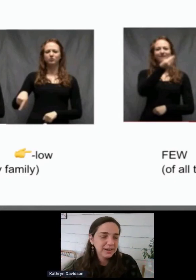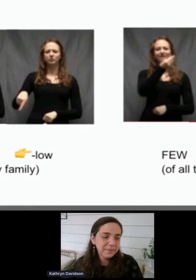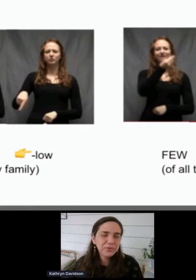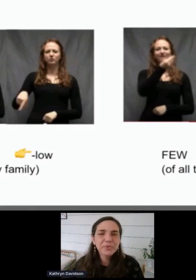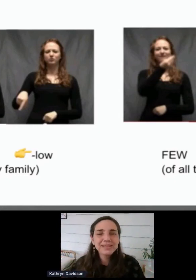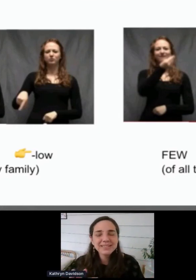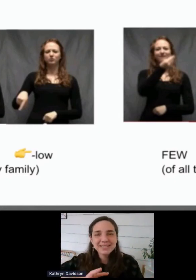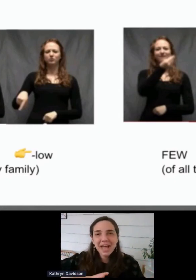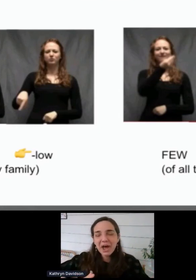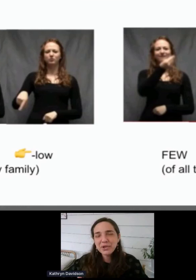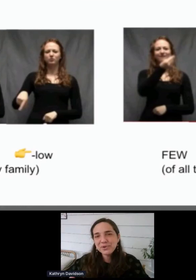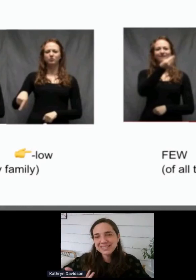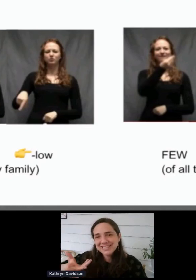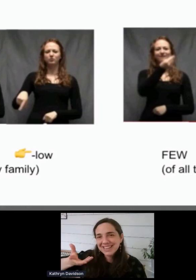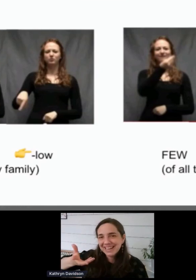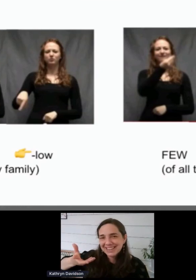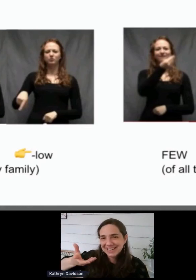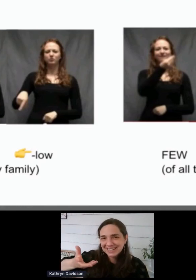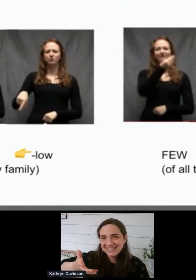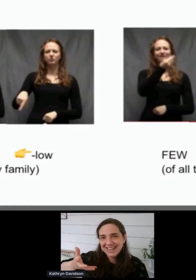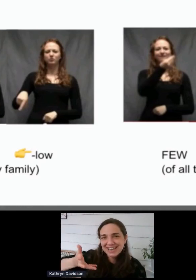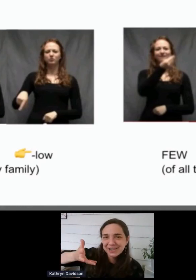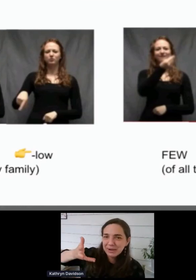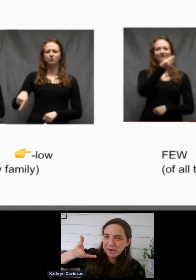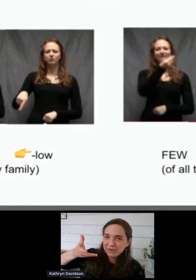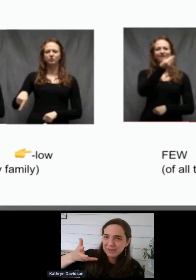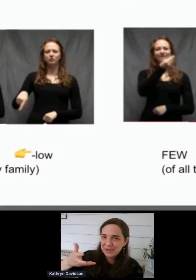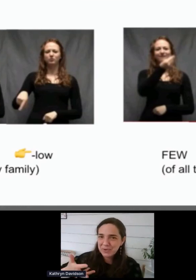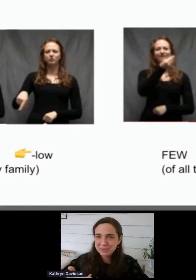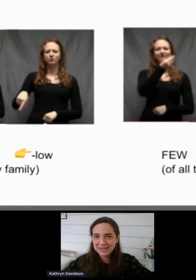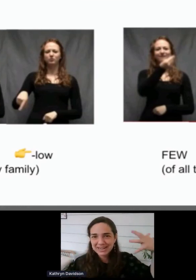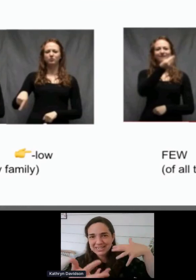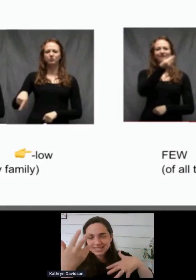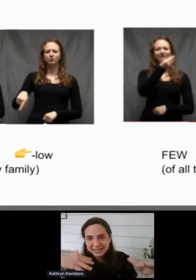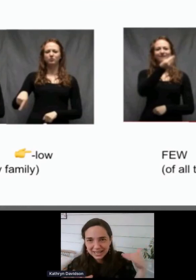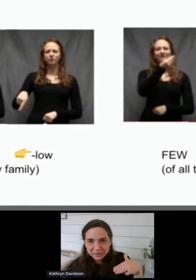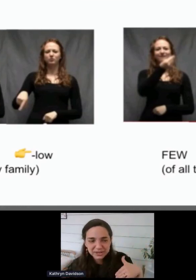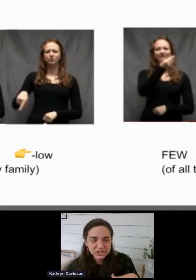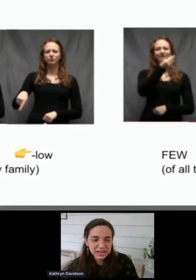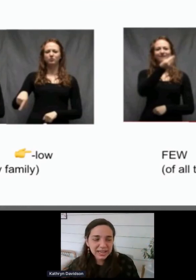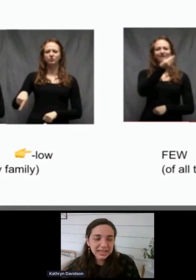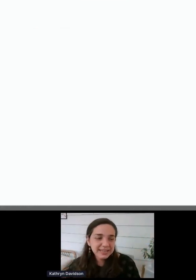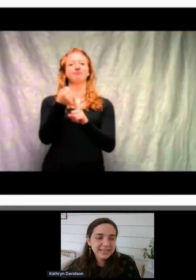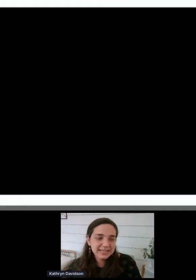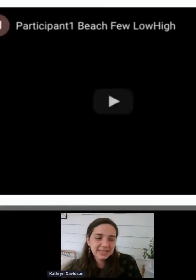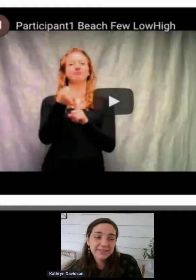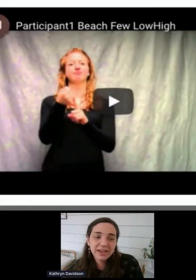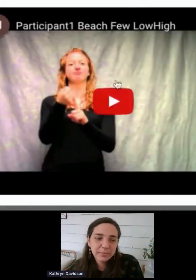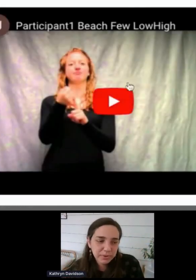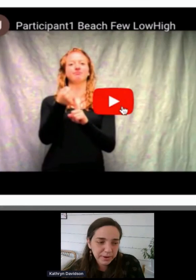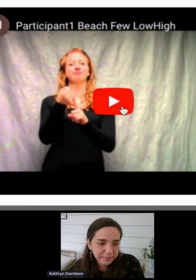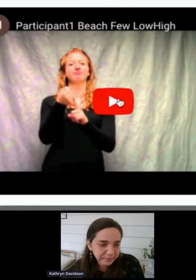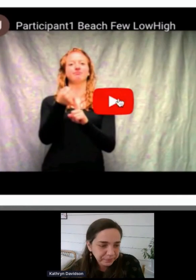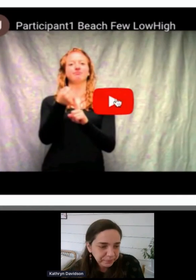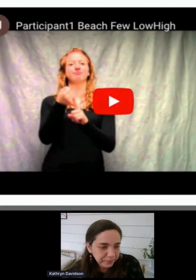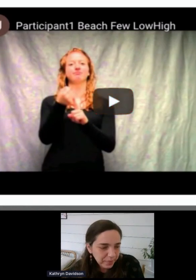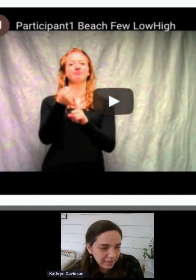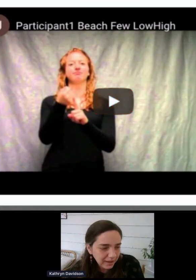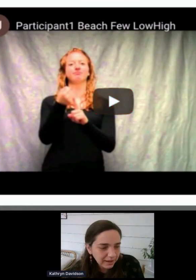part. So this is how you can see like the analog part being incorporated into the language, in this case I think via